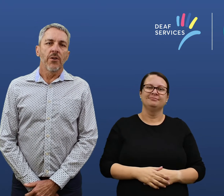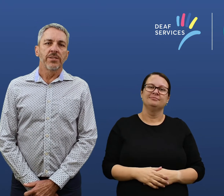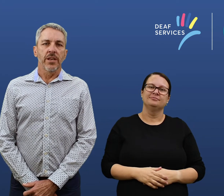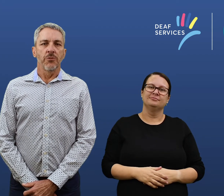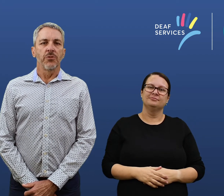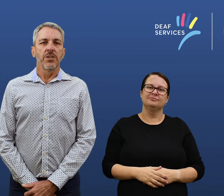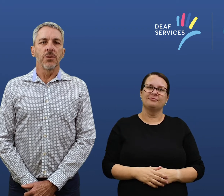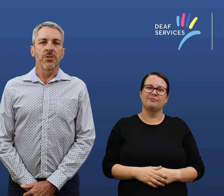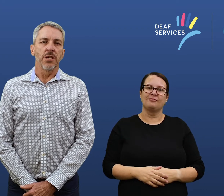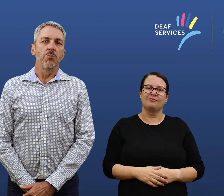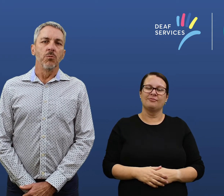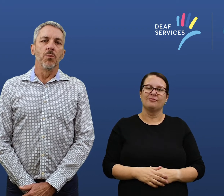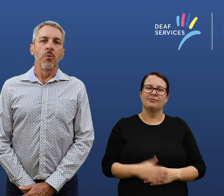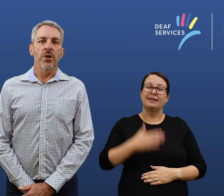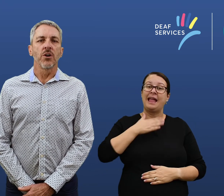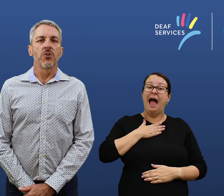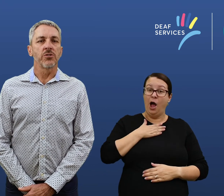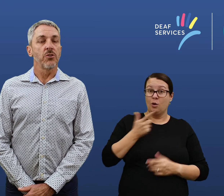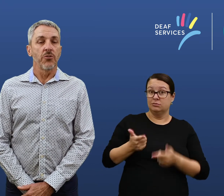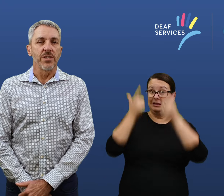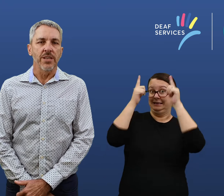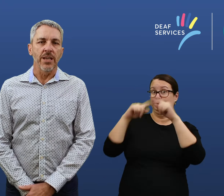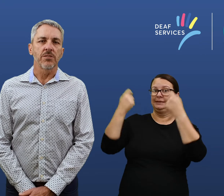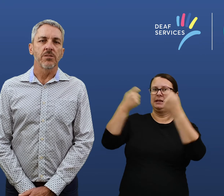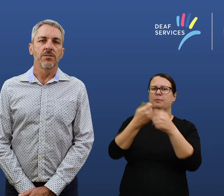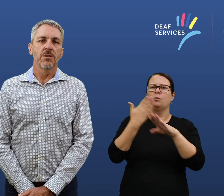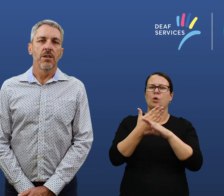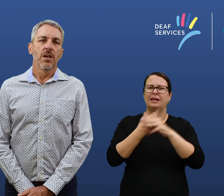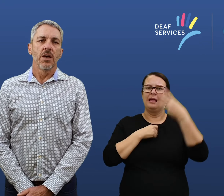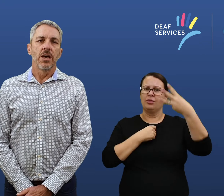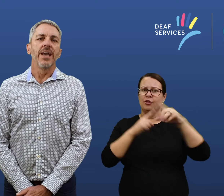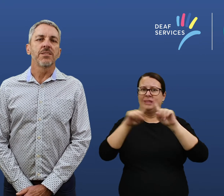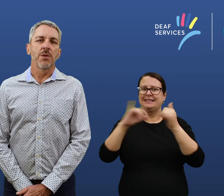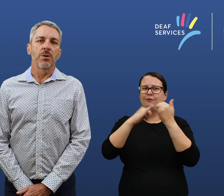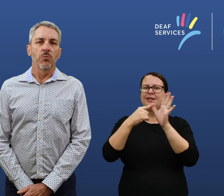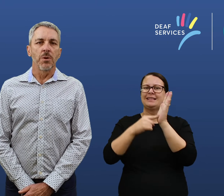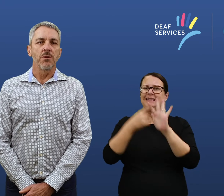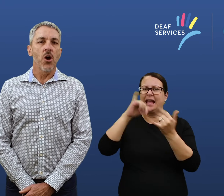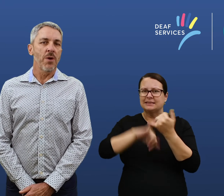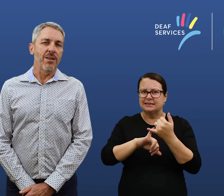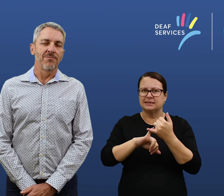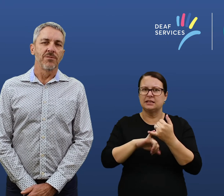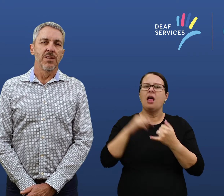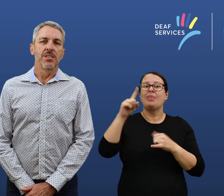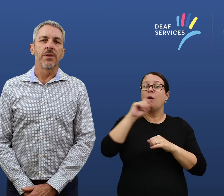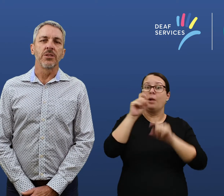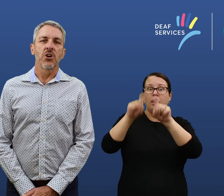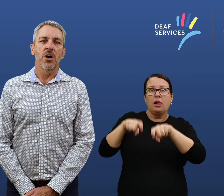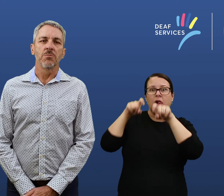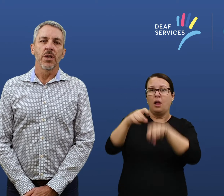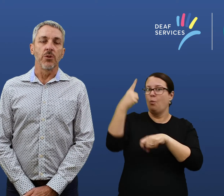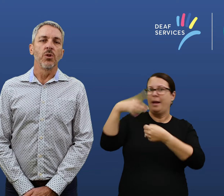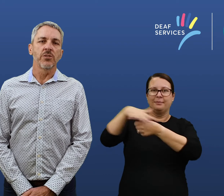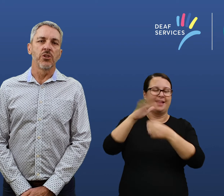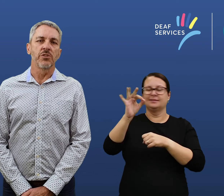While our executive leadership team will be working across 3 states, each member will be a nomad, spending